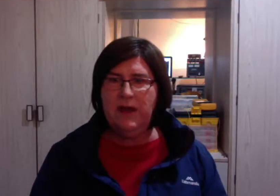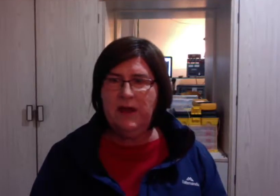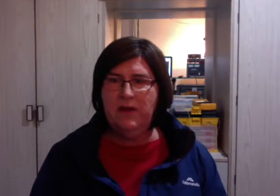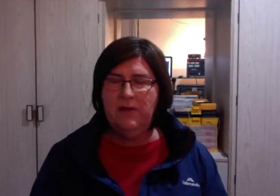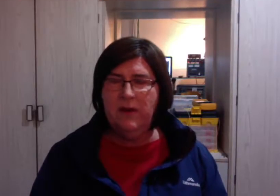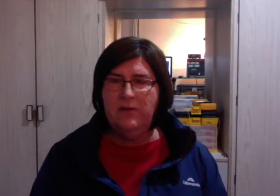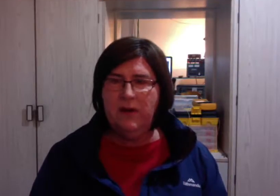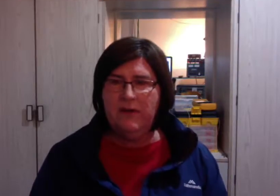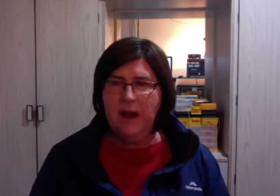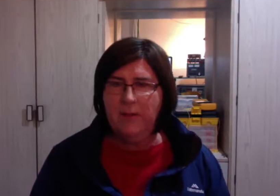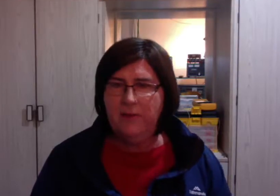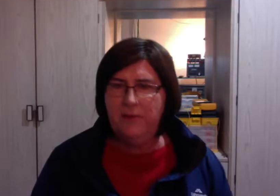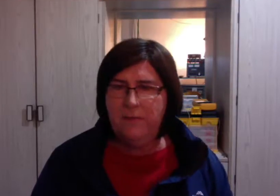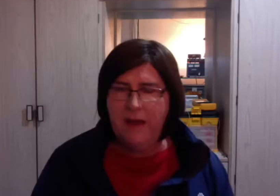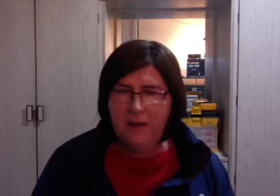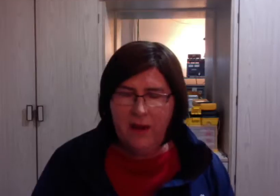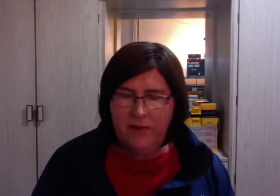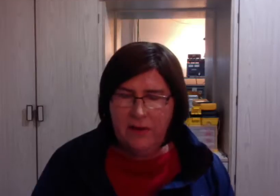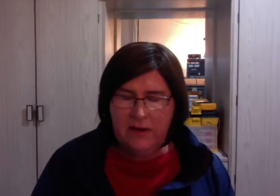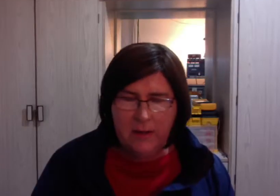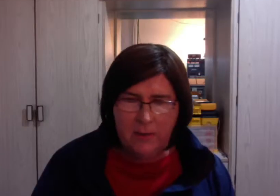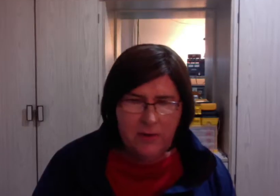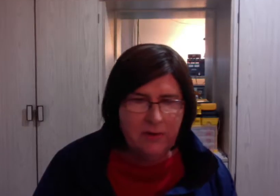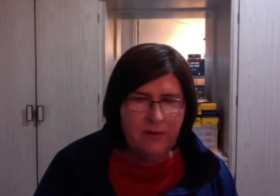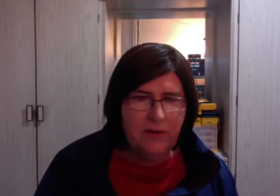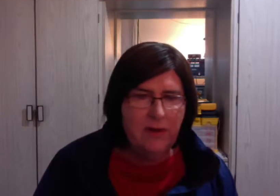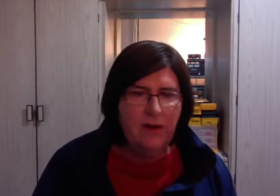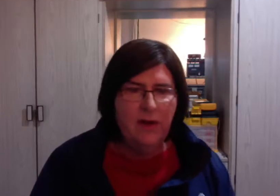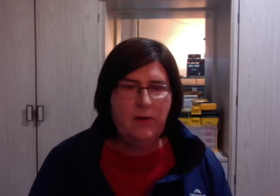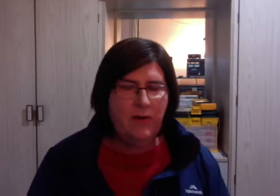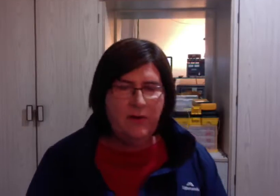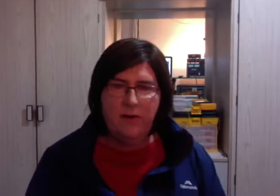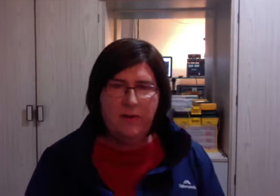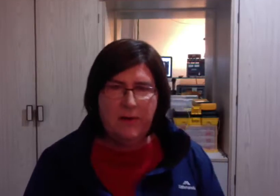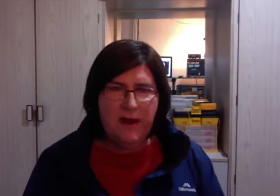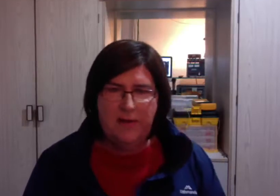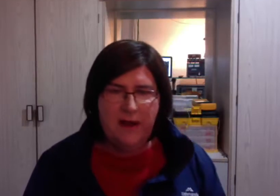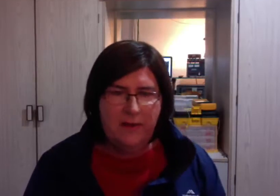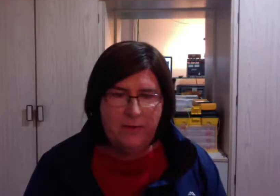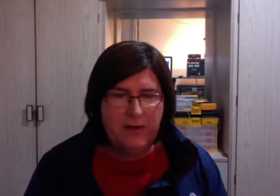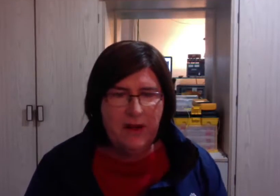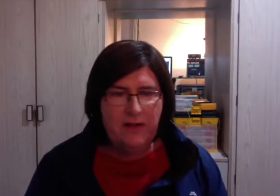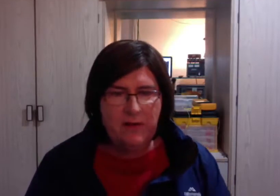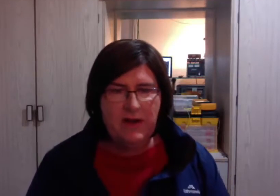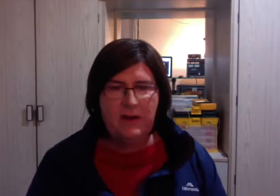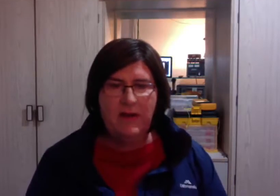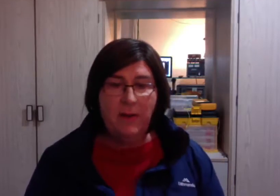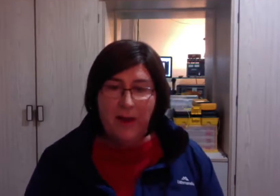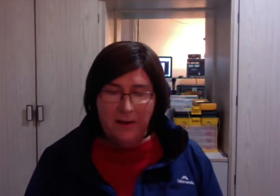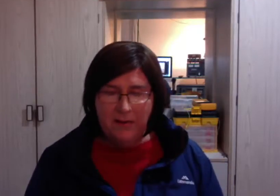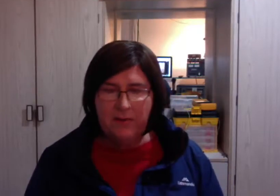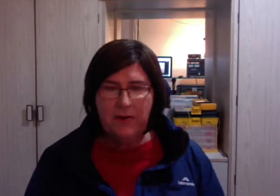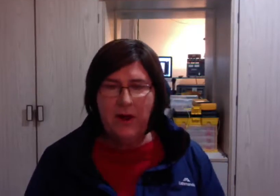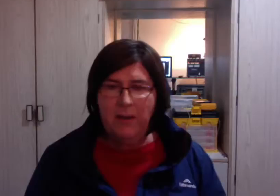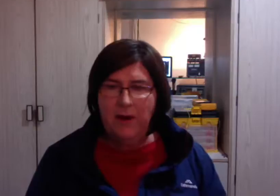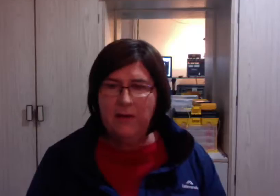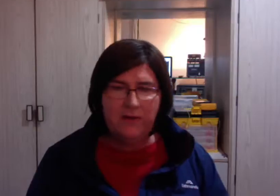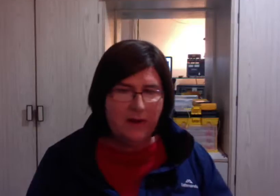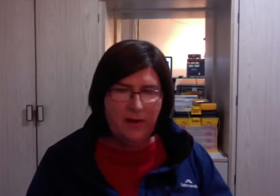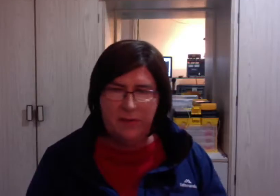entail driving up to Mount Isa, Kemmerwill, cross to the three ways down through Tennant Creek that way, Stuart Highway. You stay on the